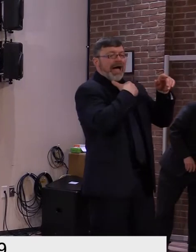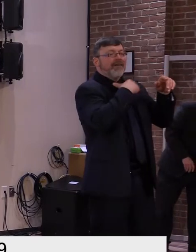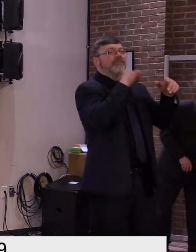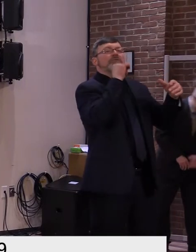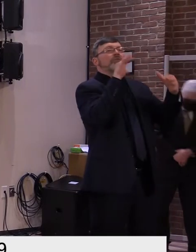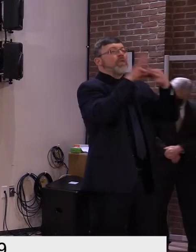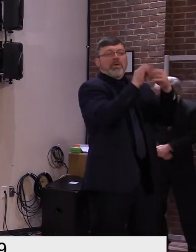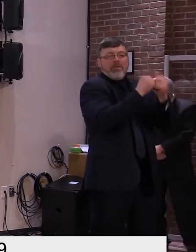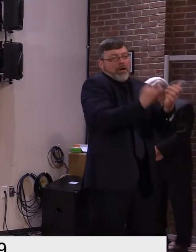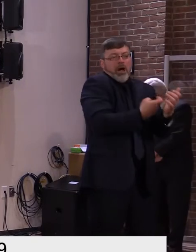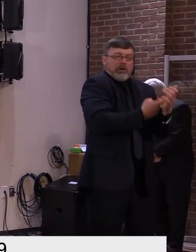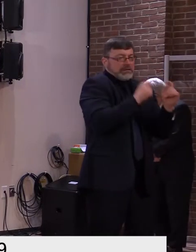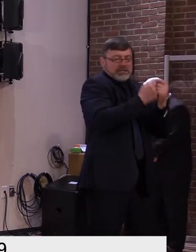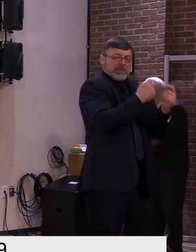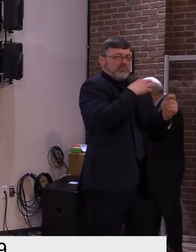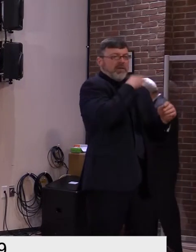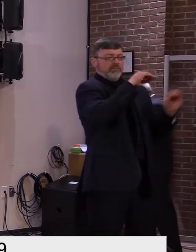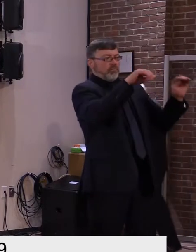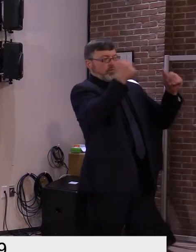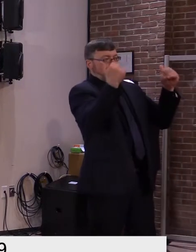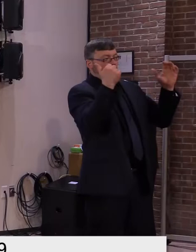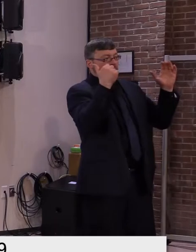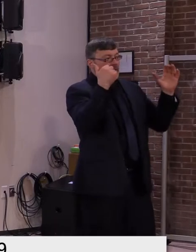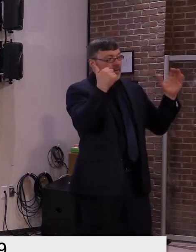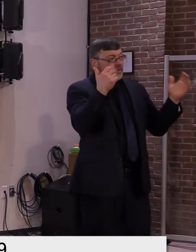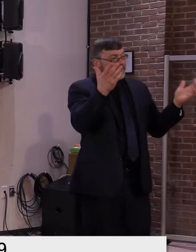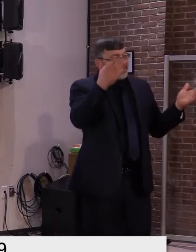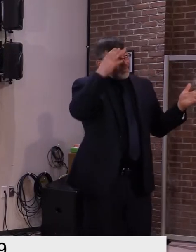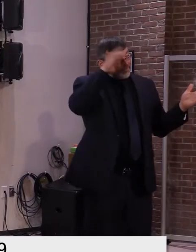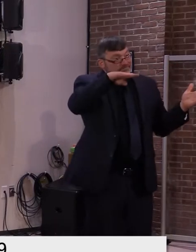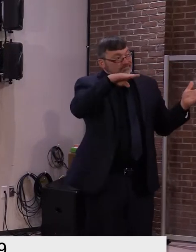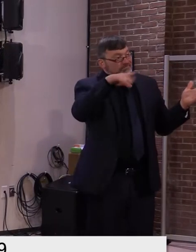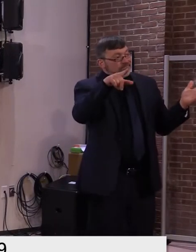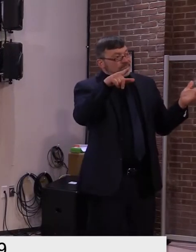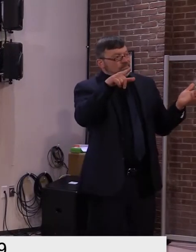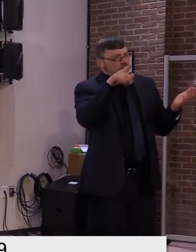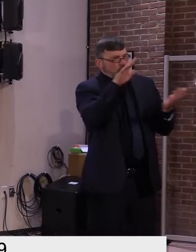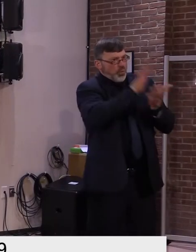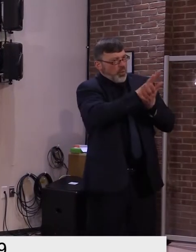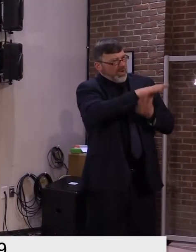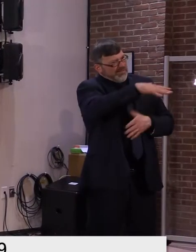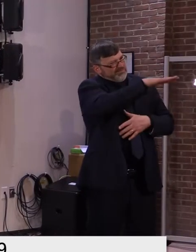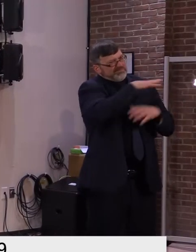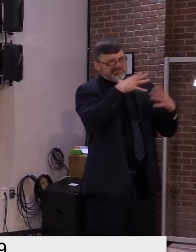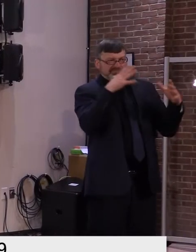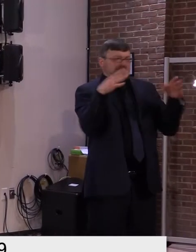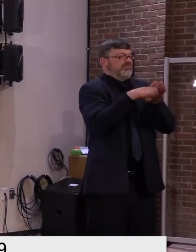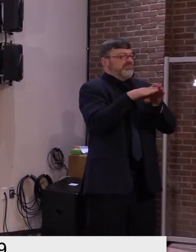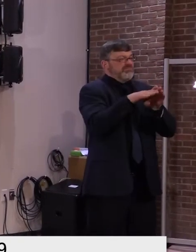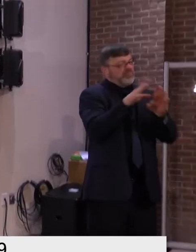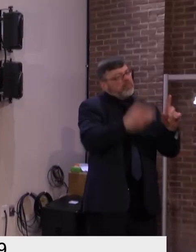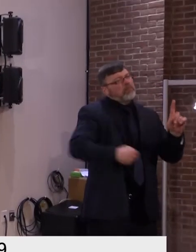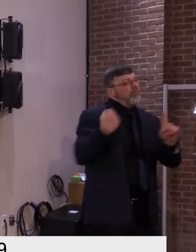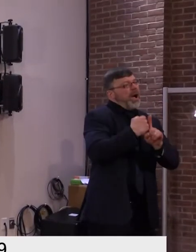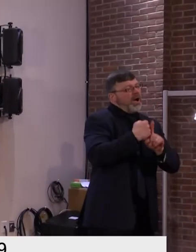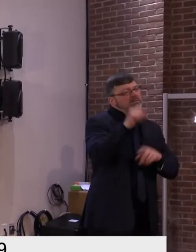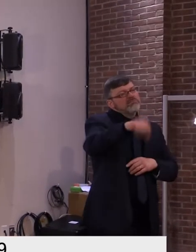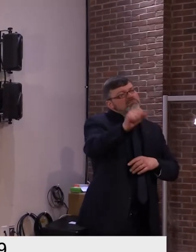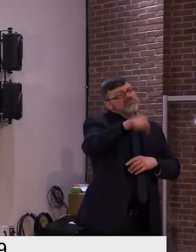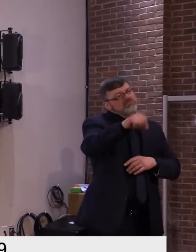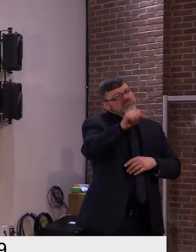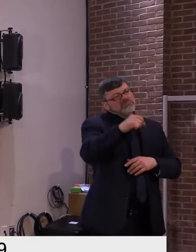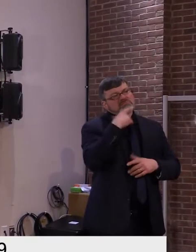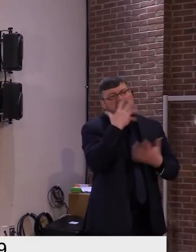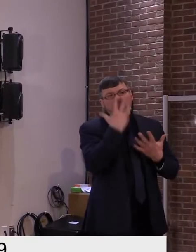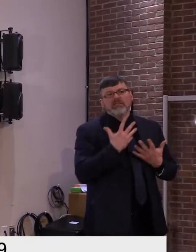more extraordinarily impacted by the virus than we generally have seen across schools in the state. I did